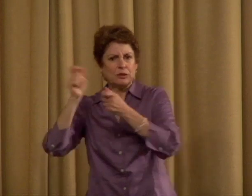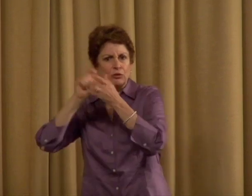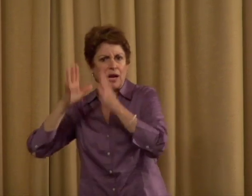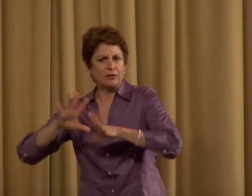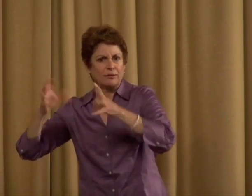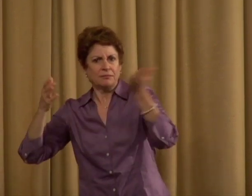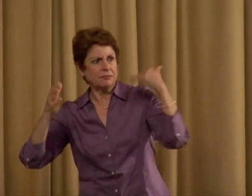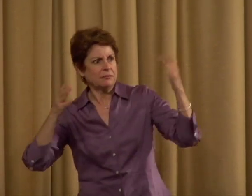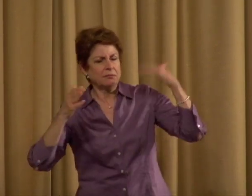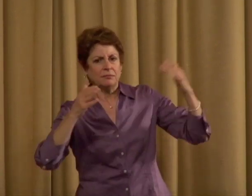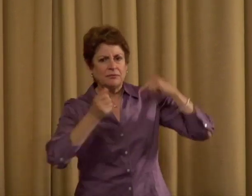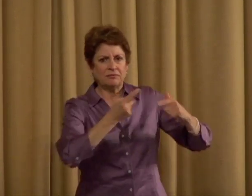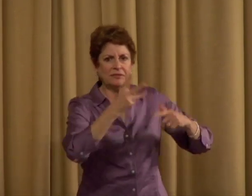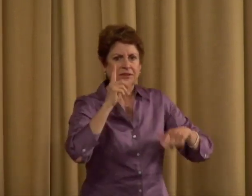there was a suggestion,